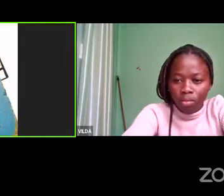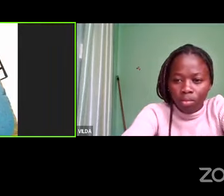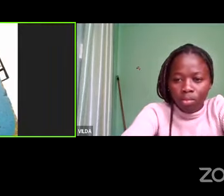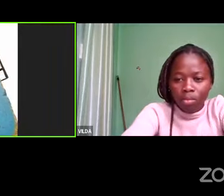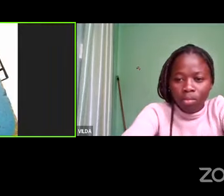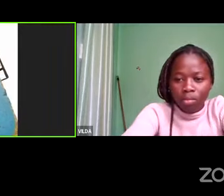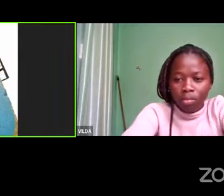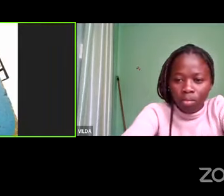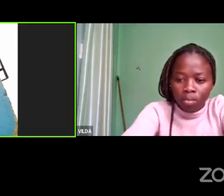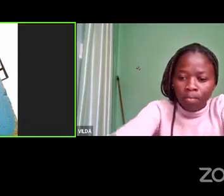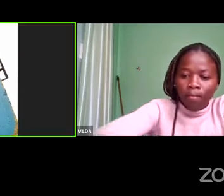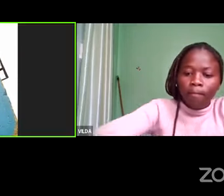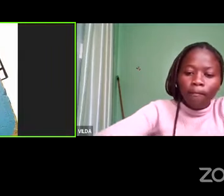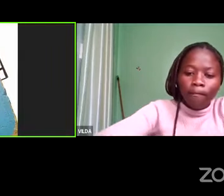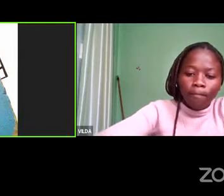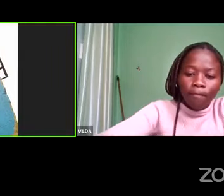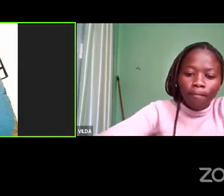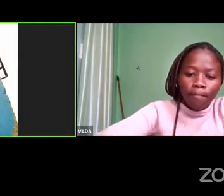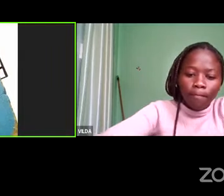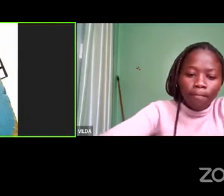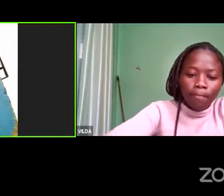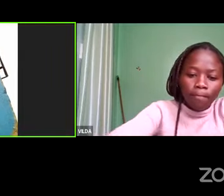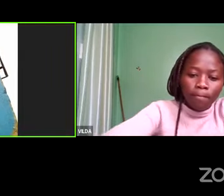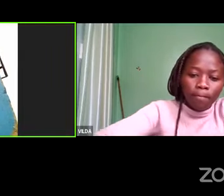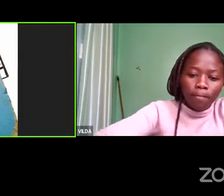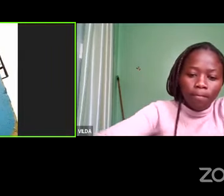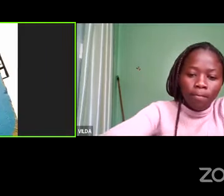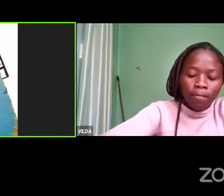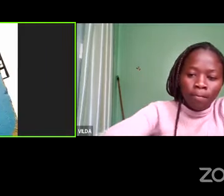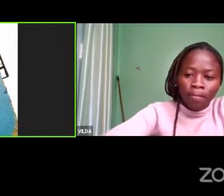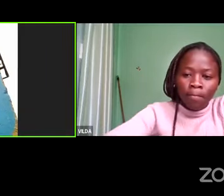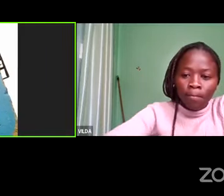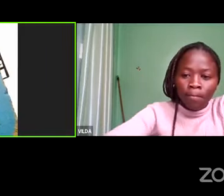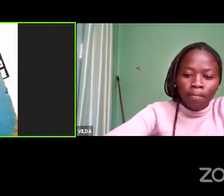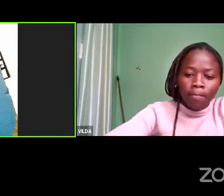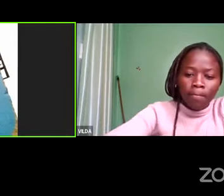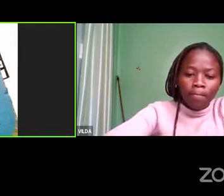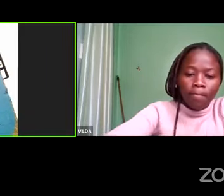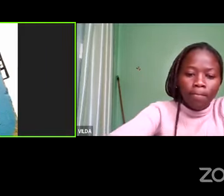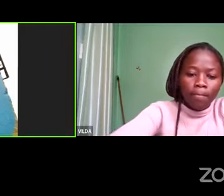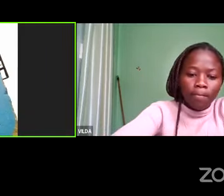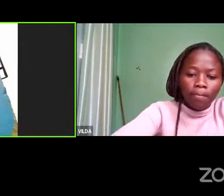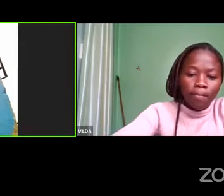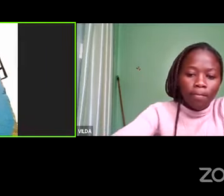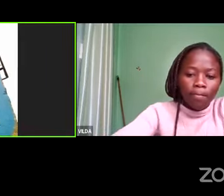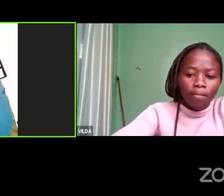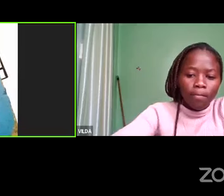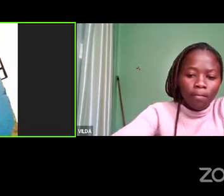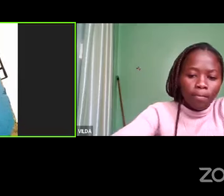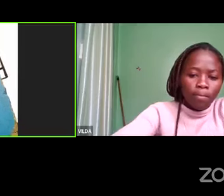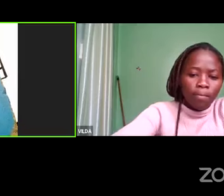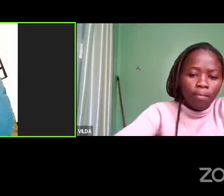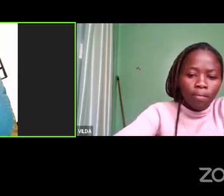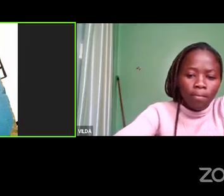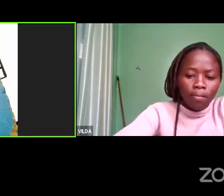So if they do that, they want more than that fee of a normal person, claiming that the work